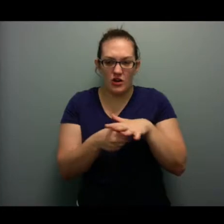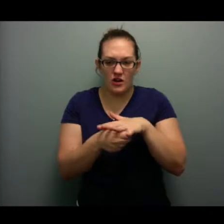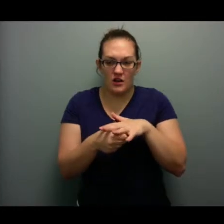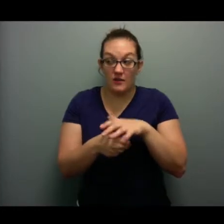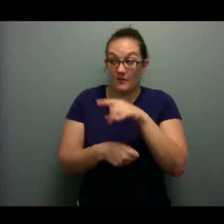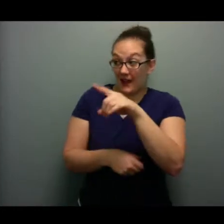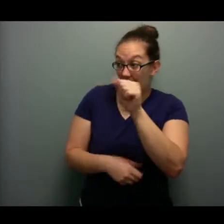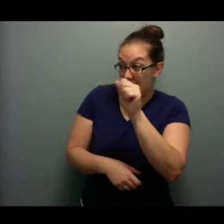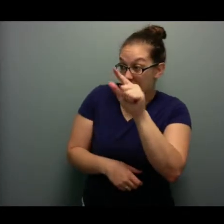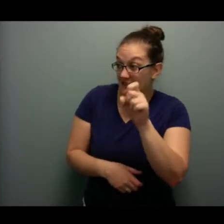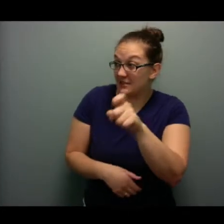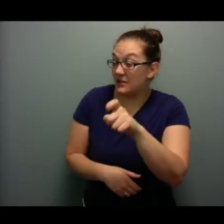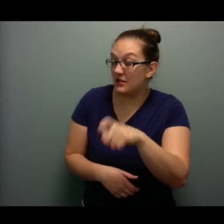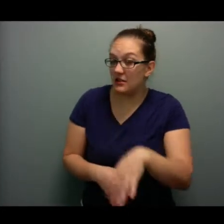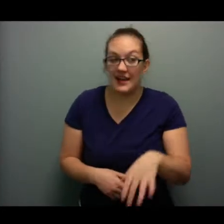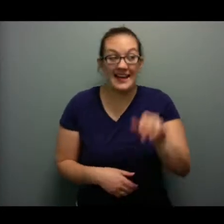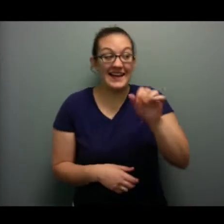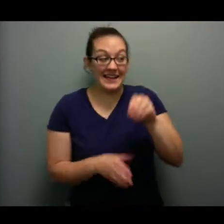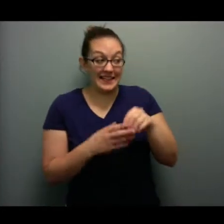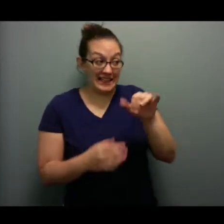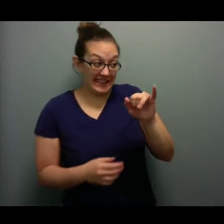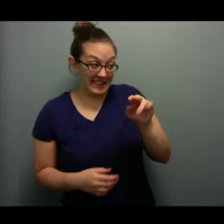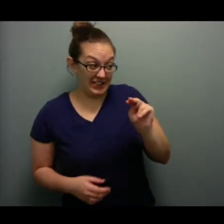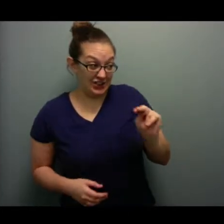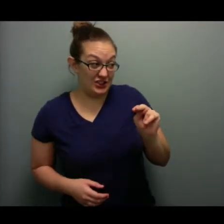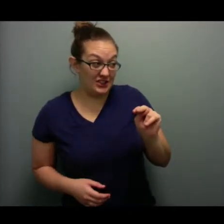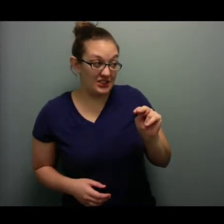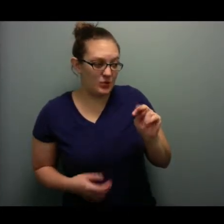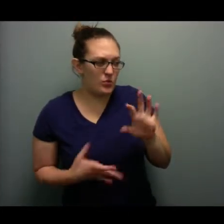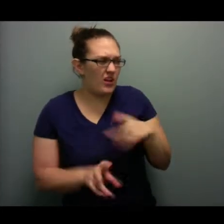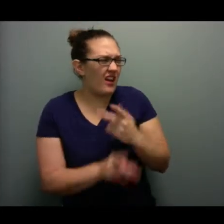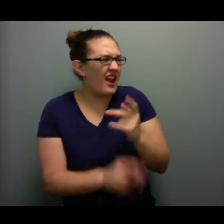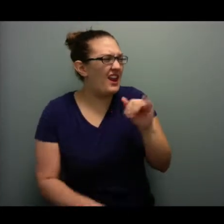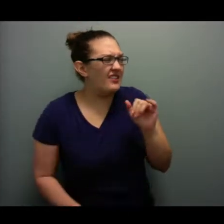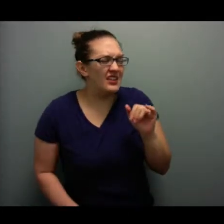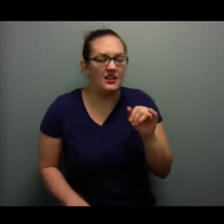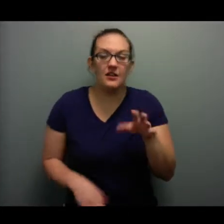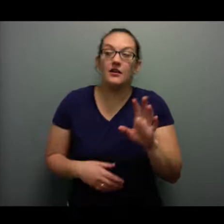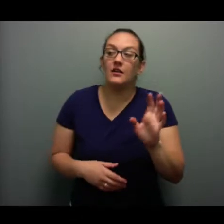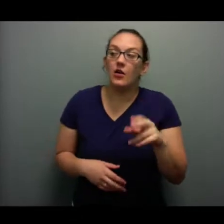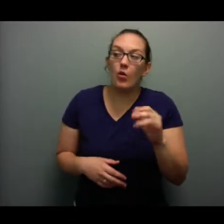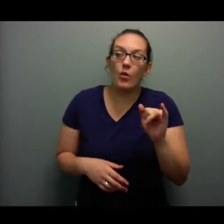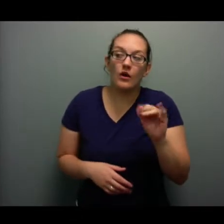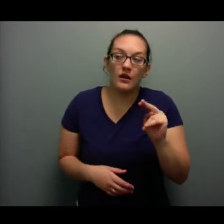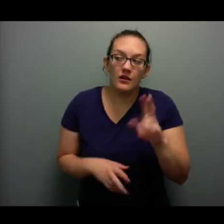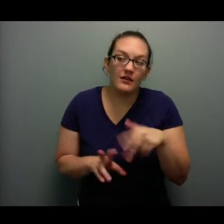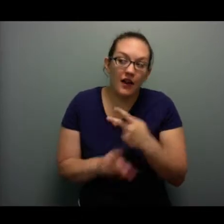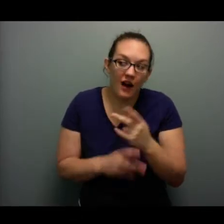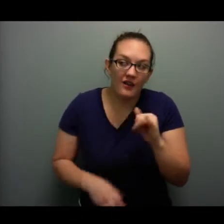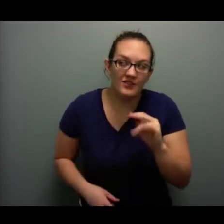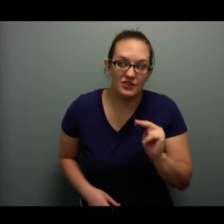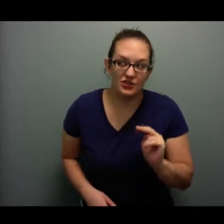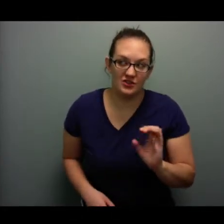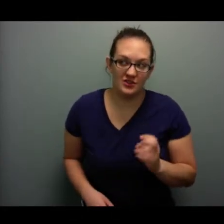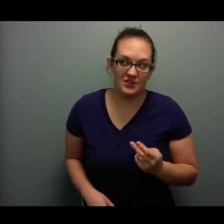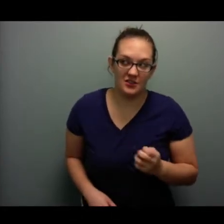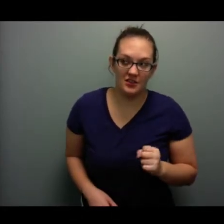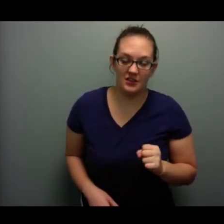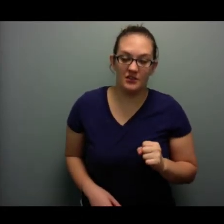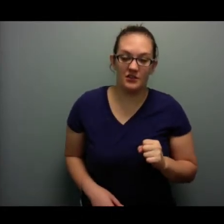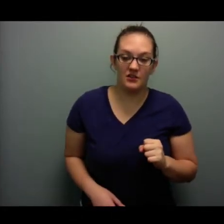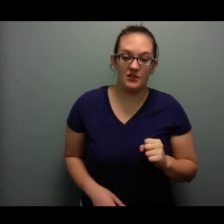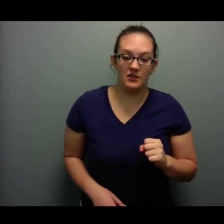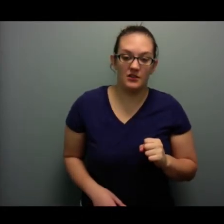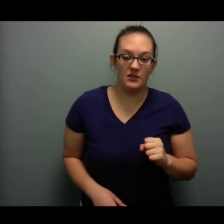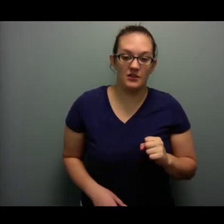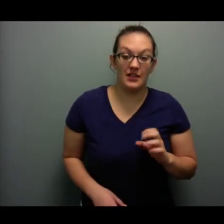Alex? In inches? Okay, what kind of inches though? What kind of inches? Jessica?